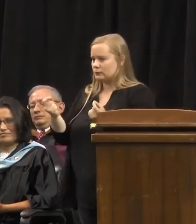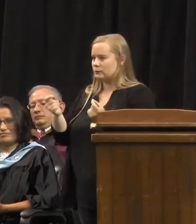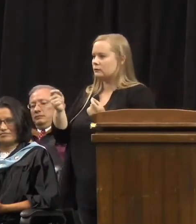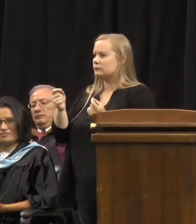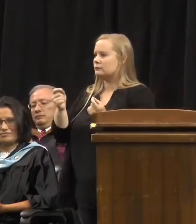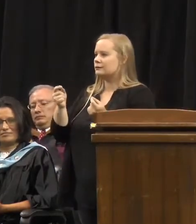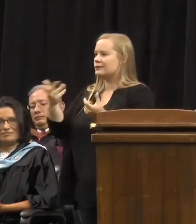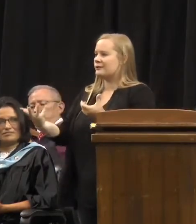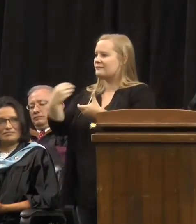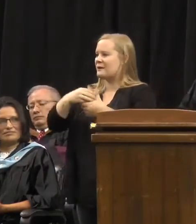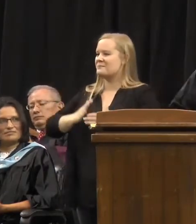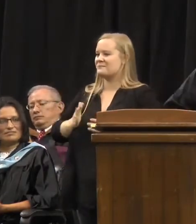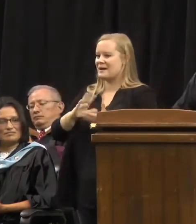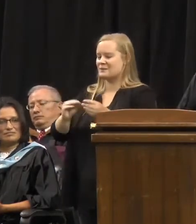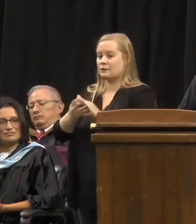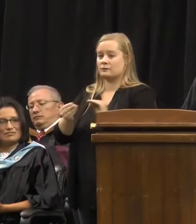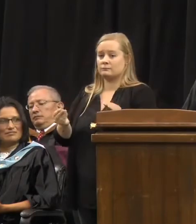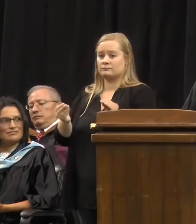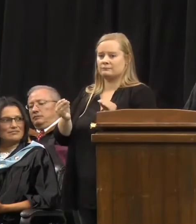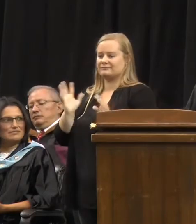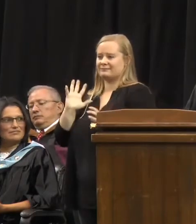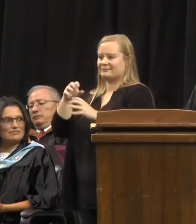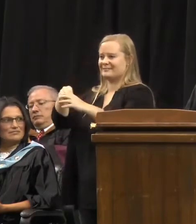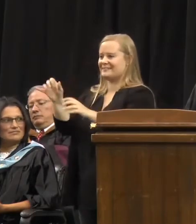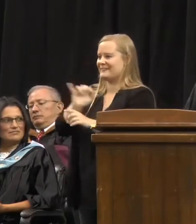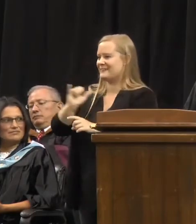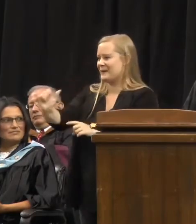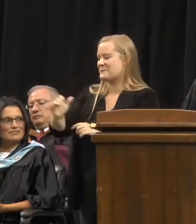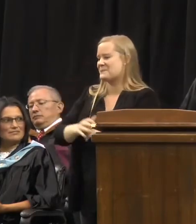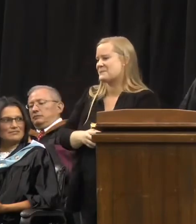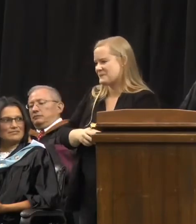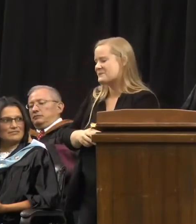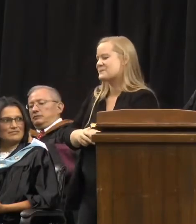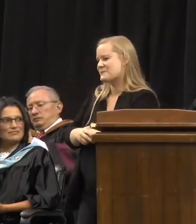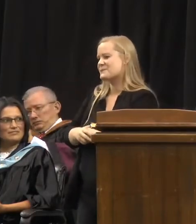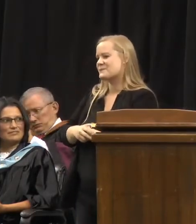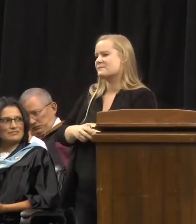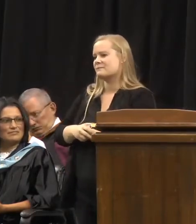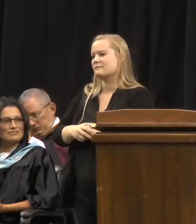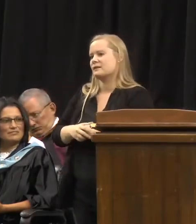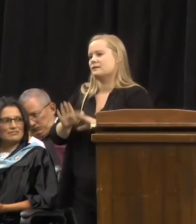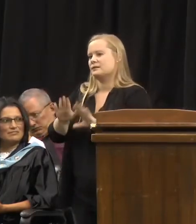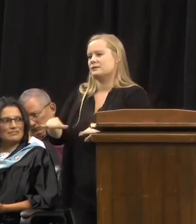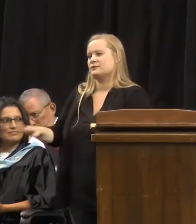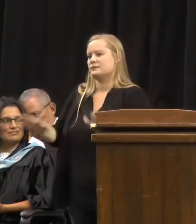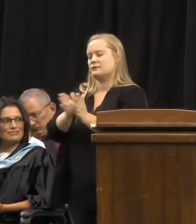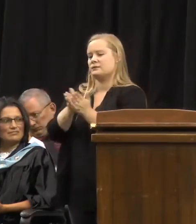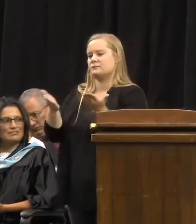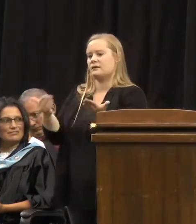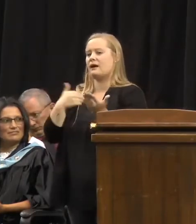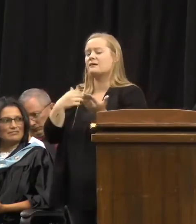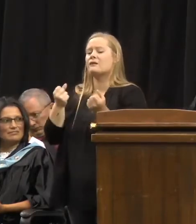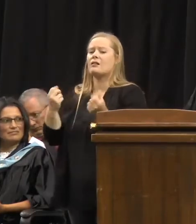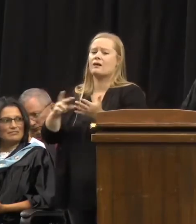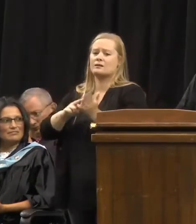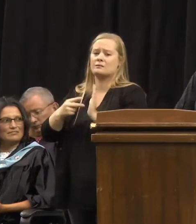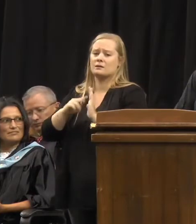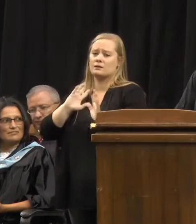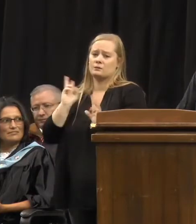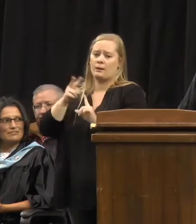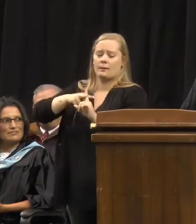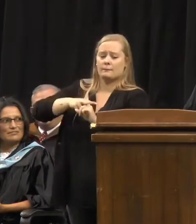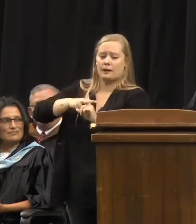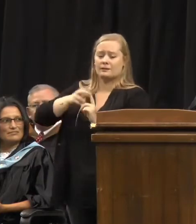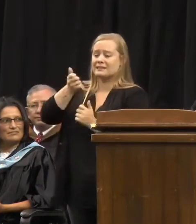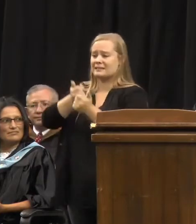you're part of my story. And guess what? I'm a part of yours. There is a children's book that has lots of meaning that can be applied to each of